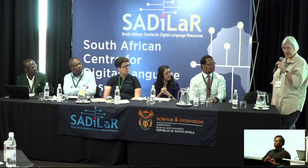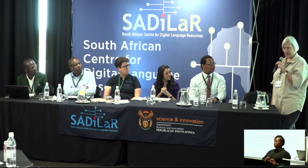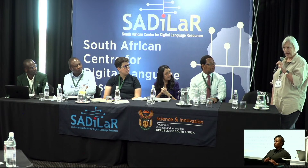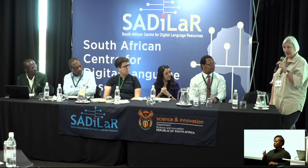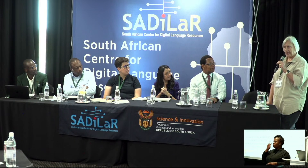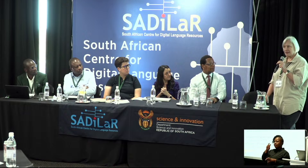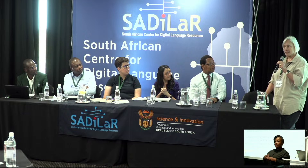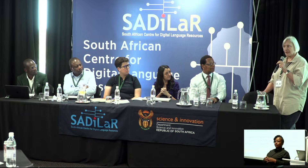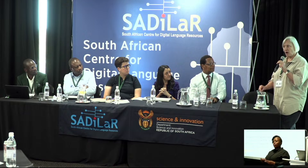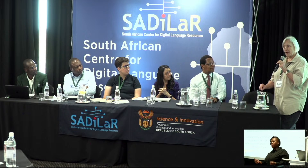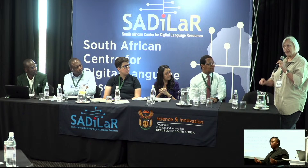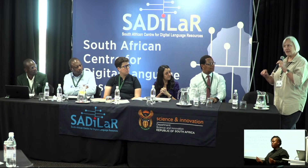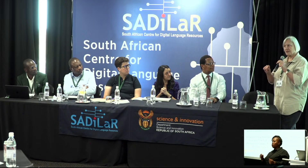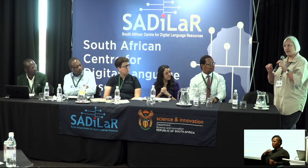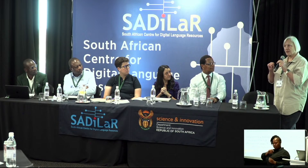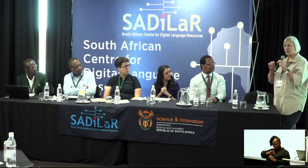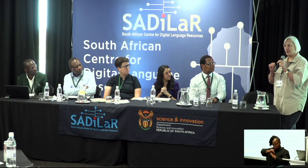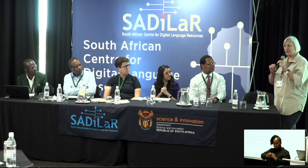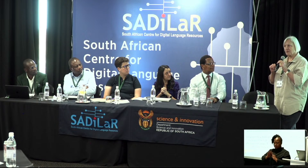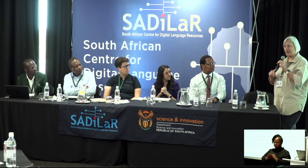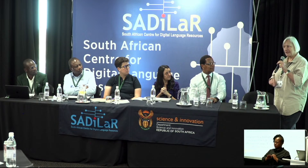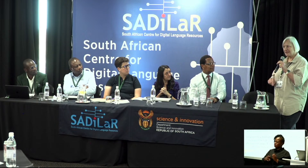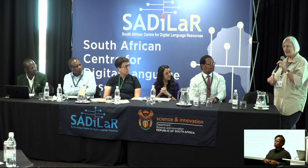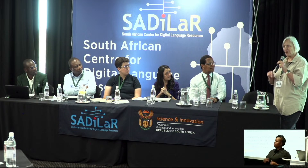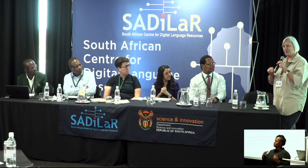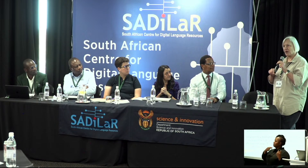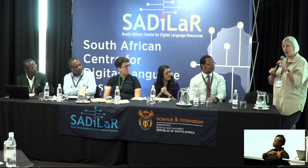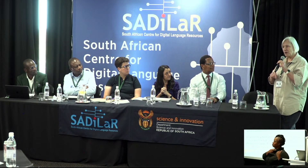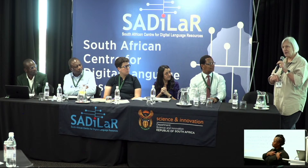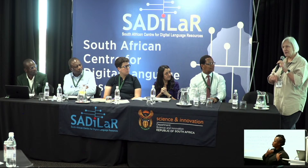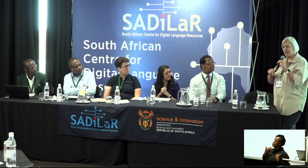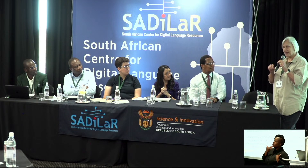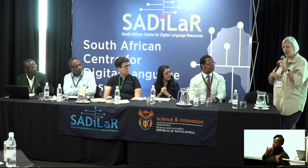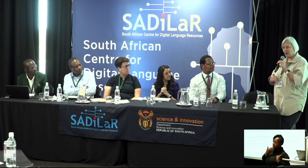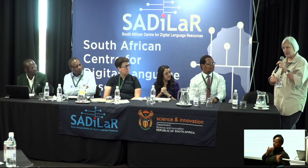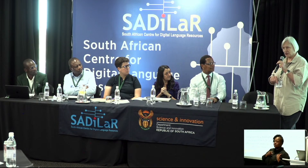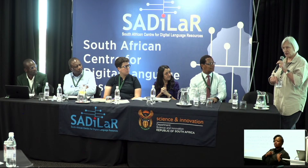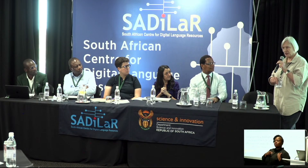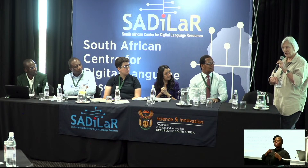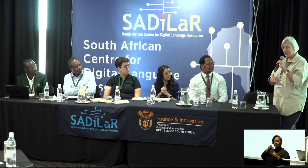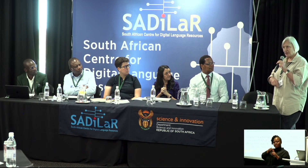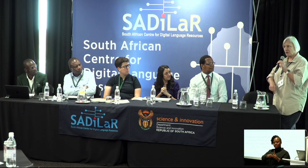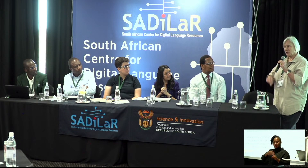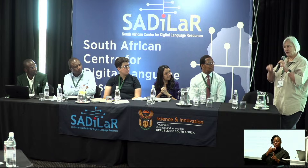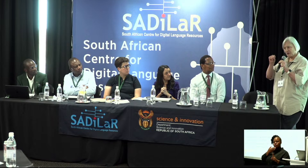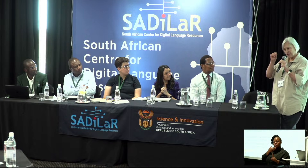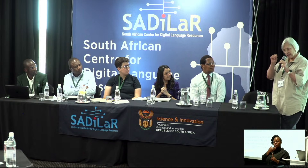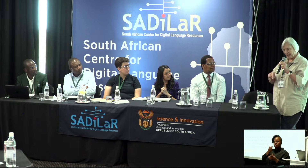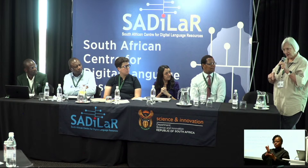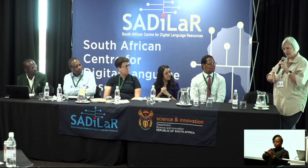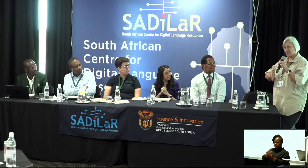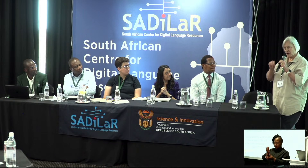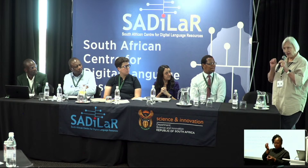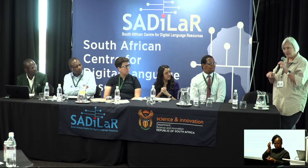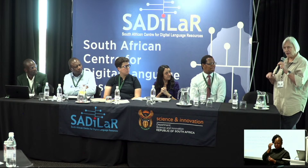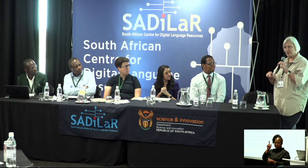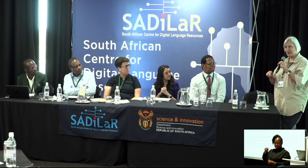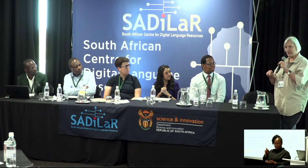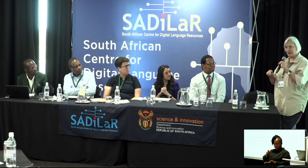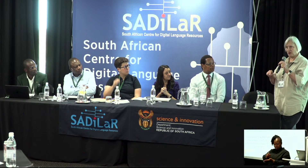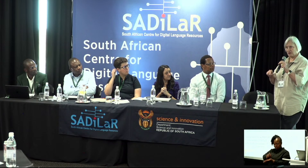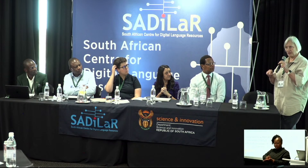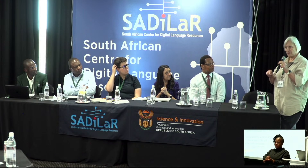disappear. It is the responsibility of the owner of that knowledge to sit down,